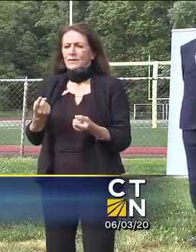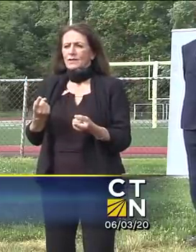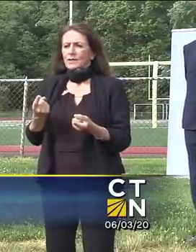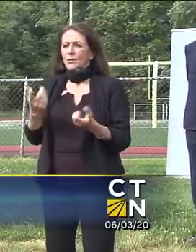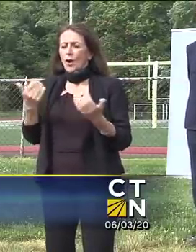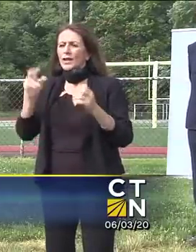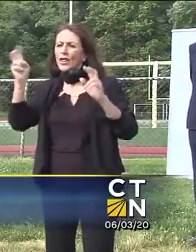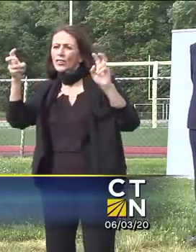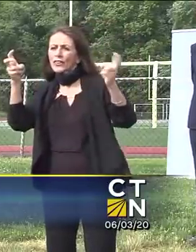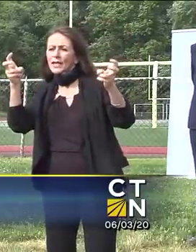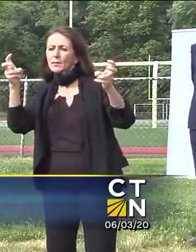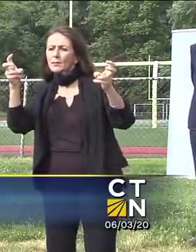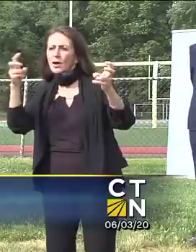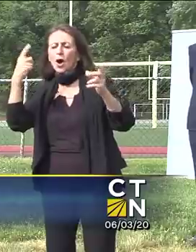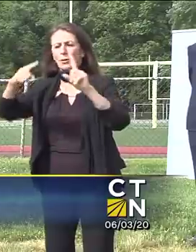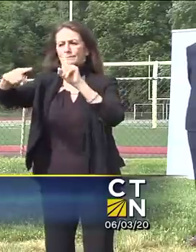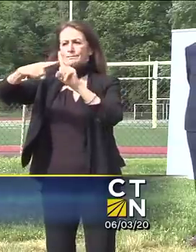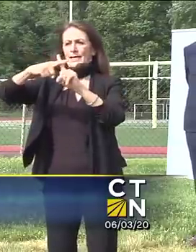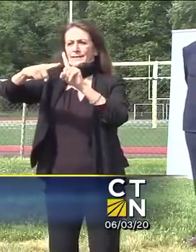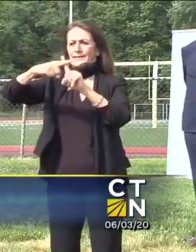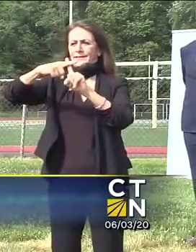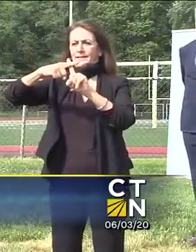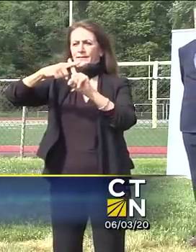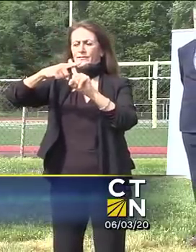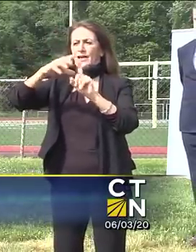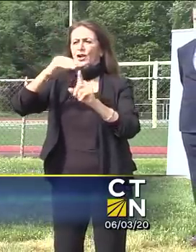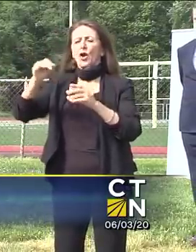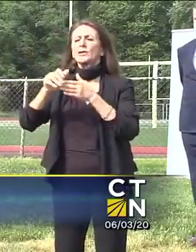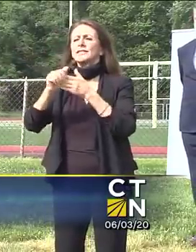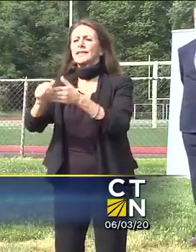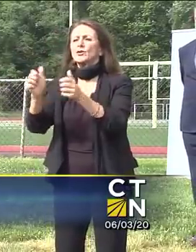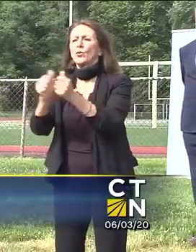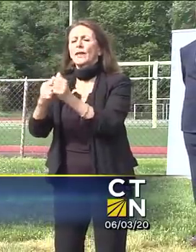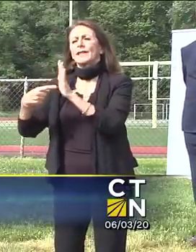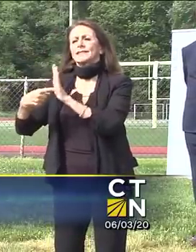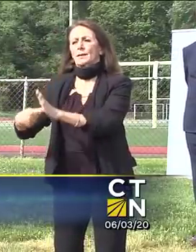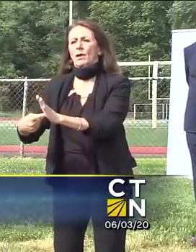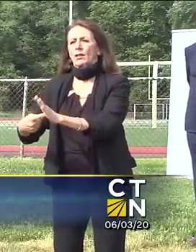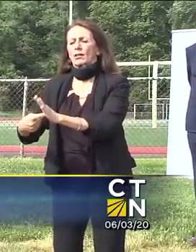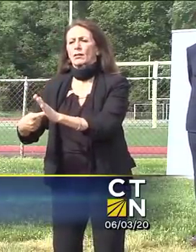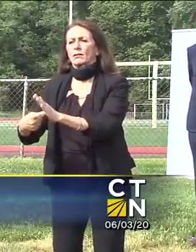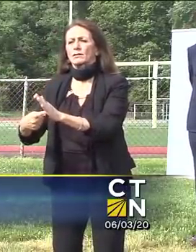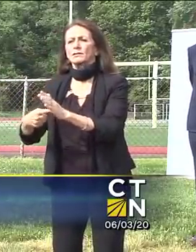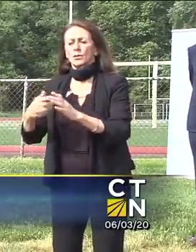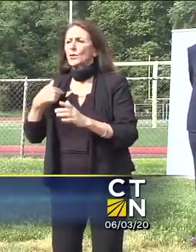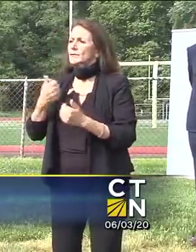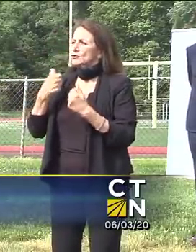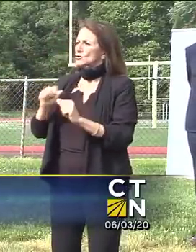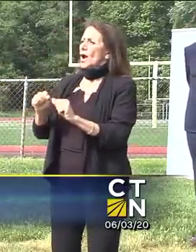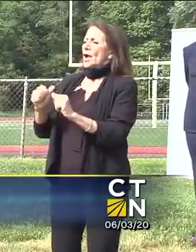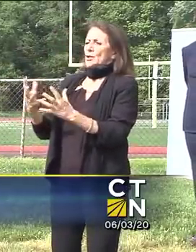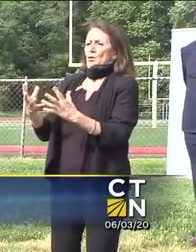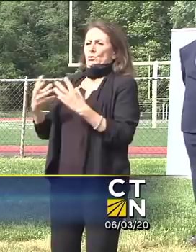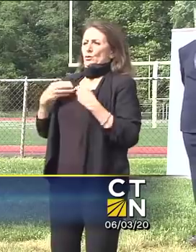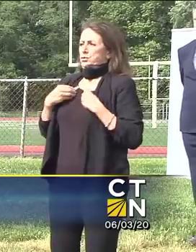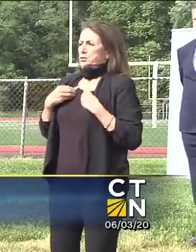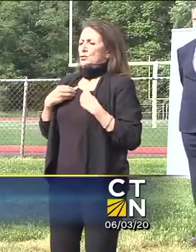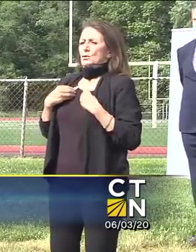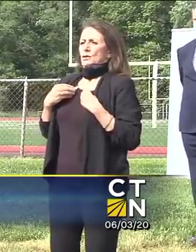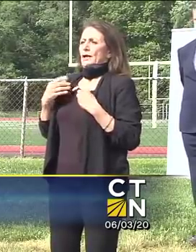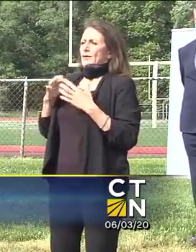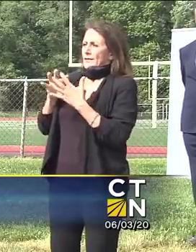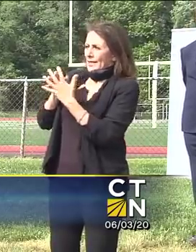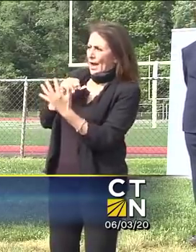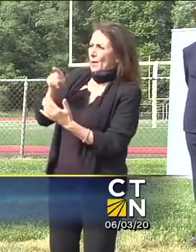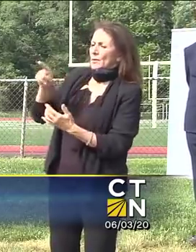the theme of positivity and leading by example. And that's exactly what we've tried to embody and emulate with